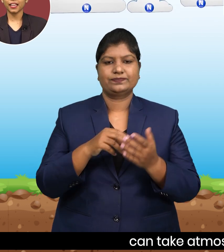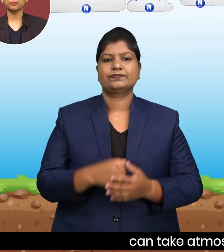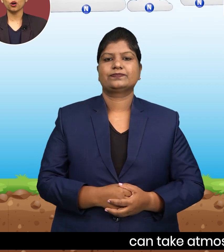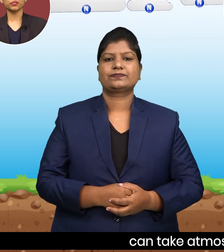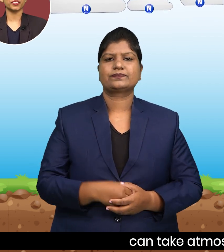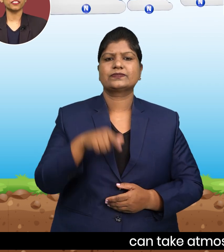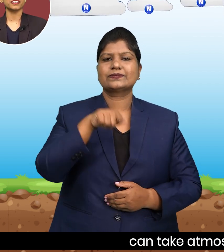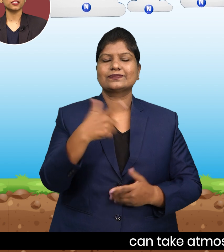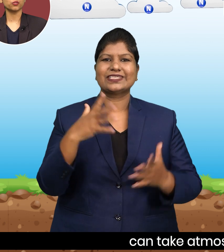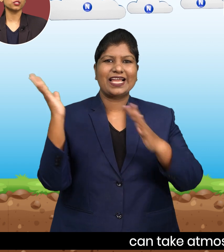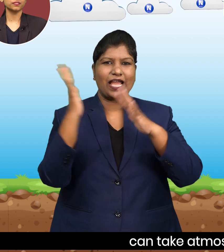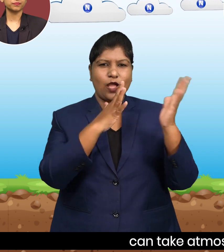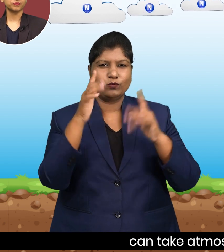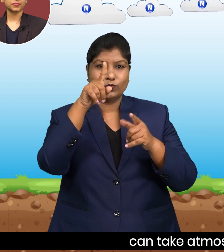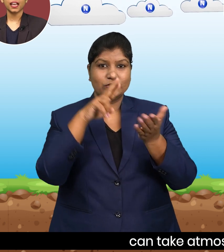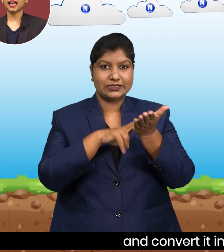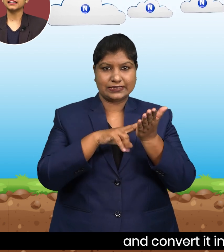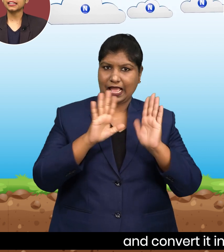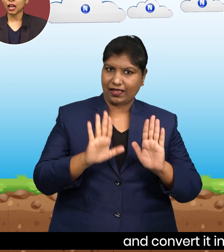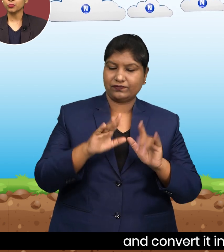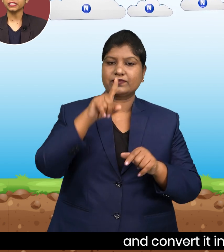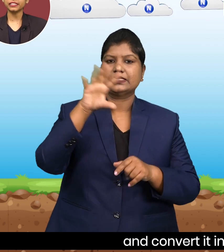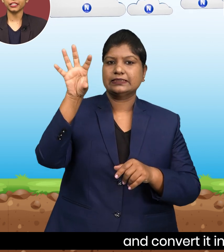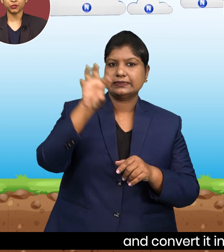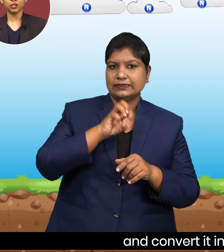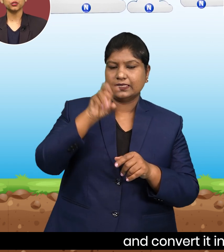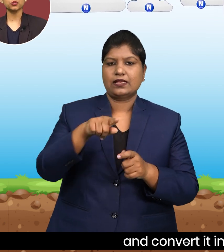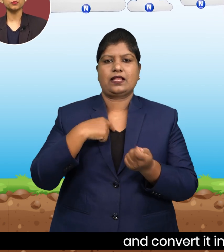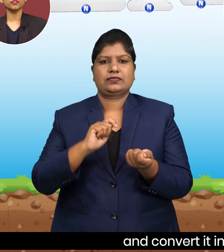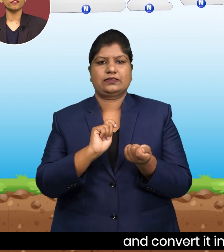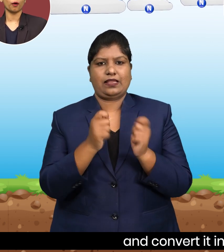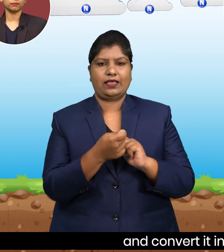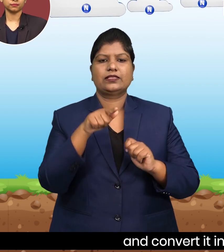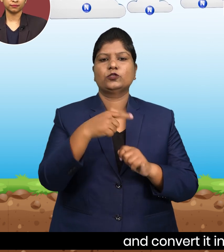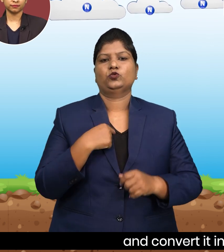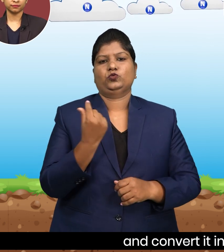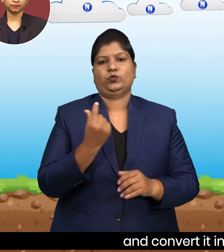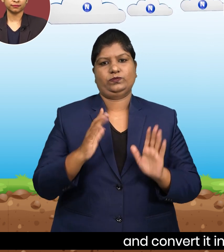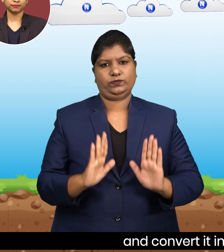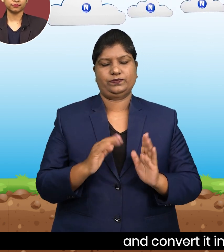take atmospheric nitrogen and convert it into a usable form.